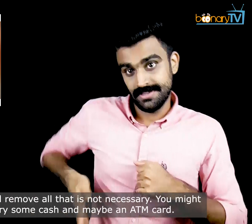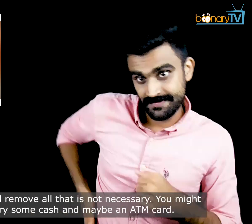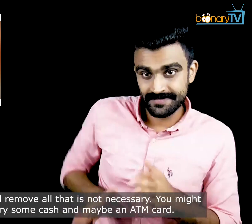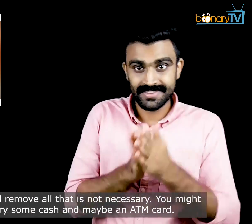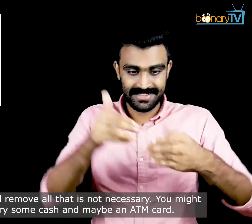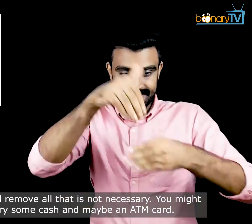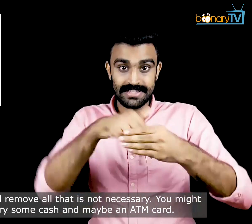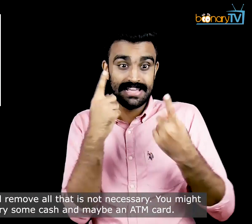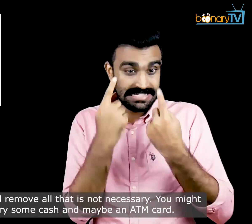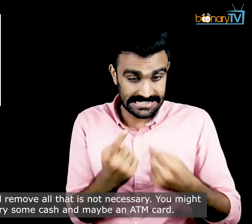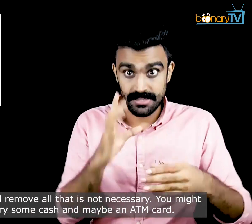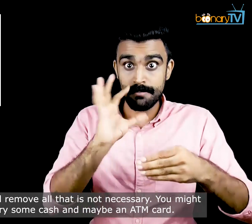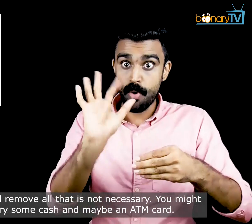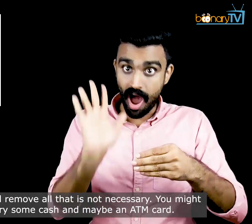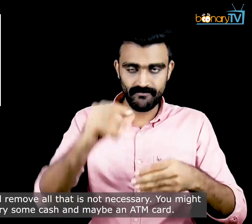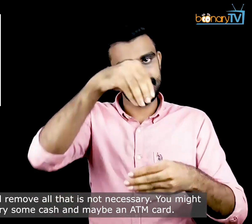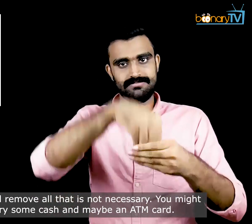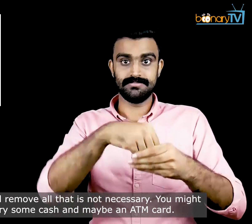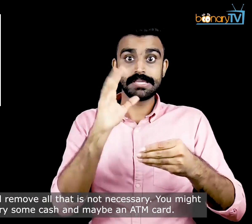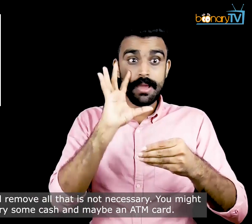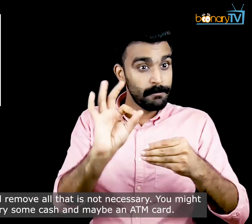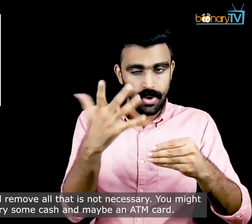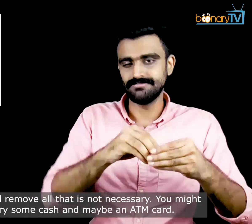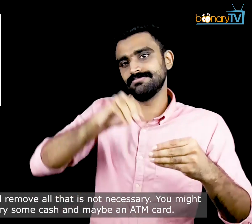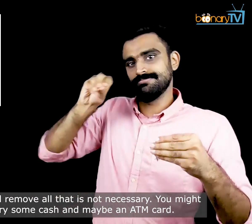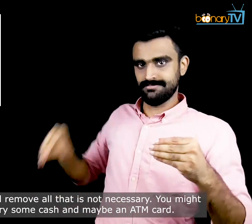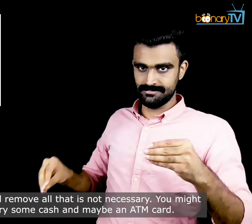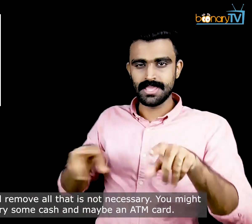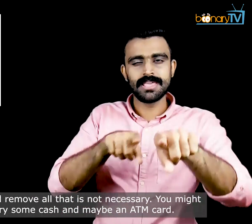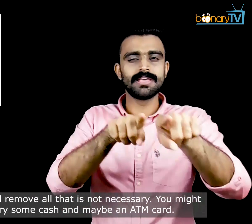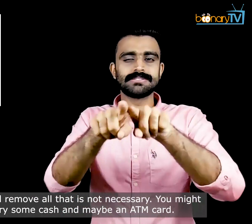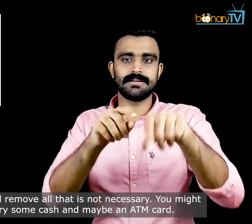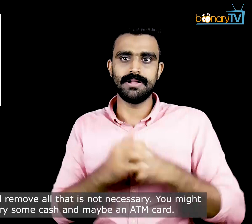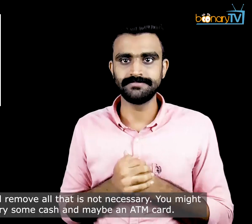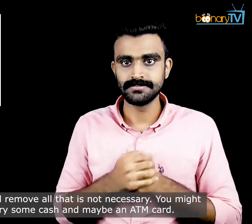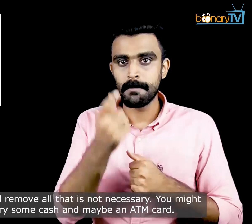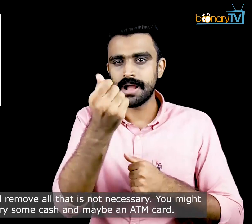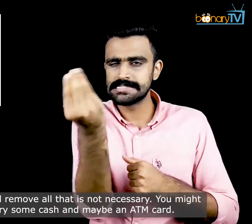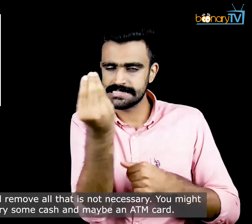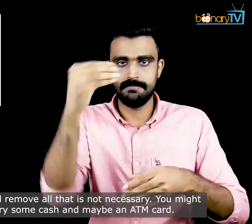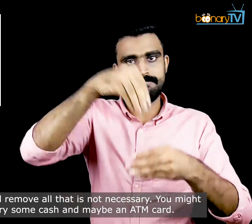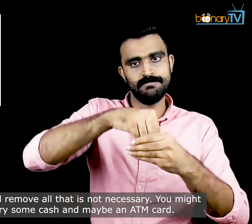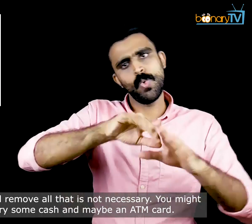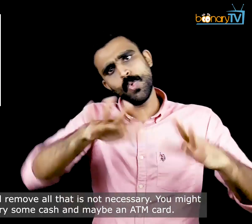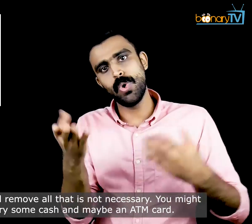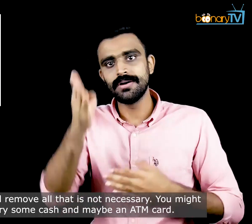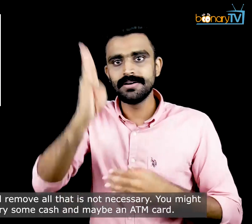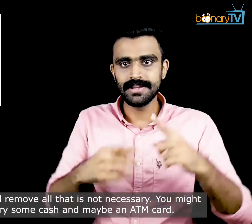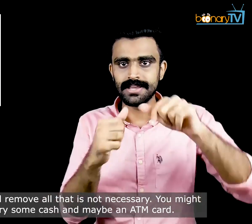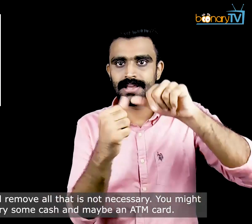Check your wallet and remove all that is not necessary. You might just want to carry some cash and maybe an ATM